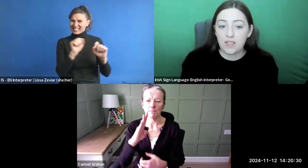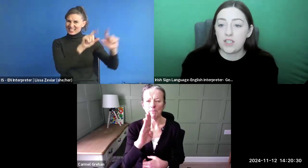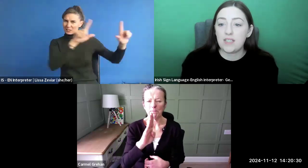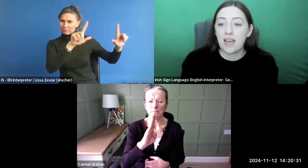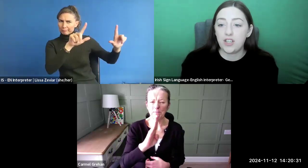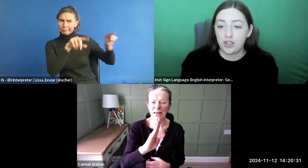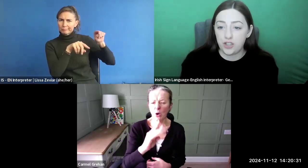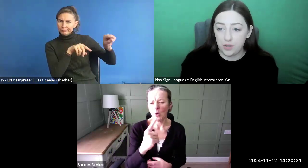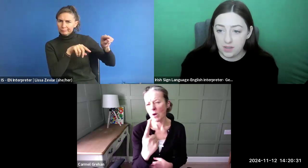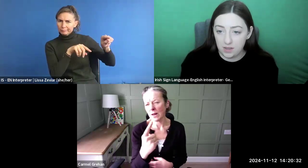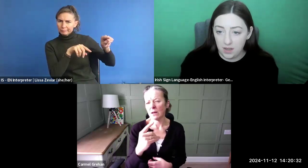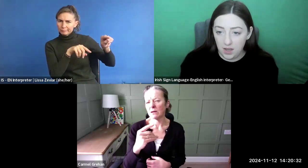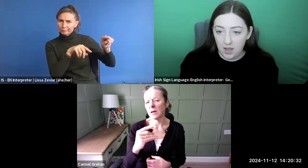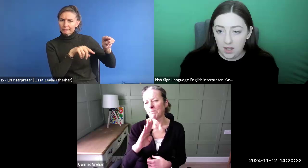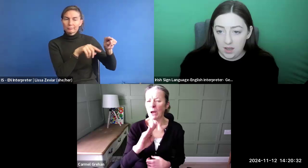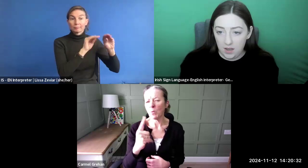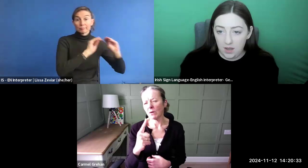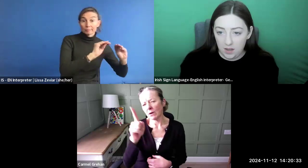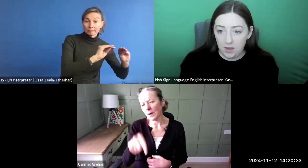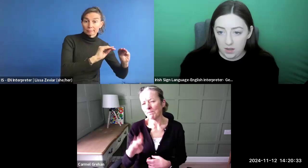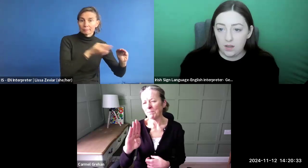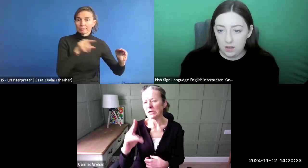And so when I was teaching second year students,